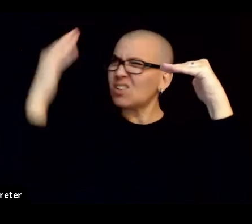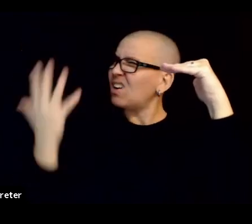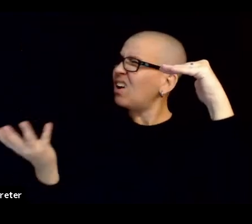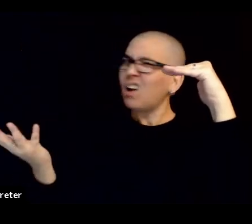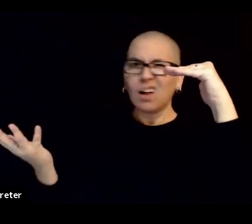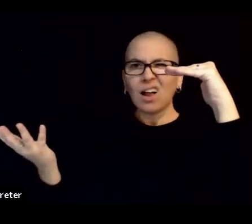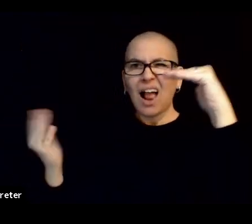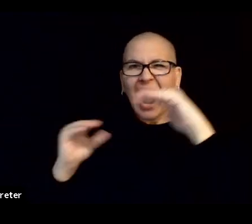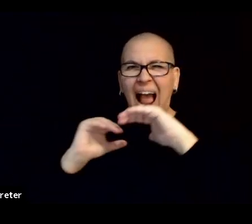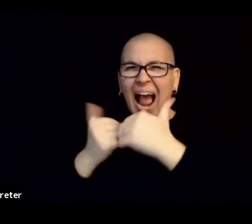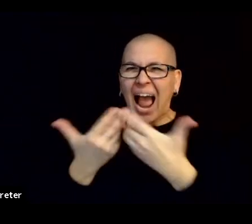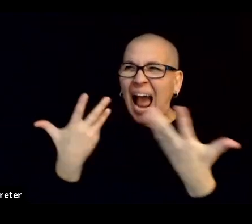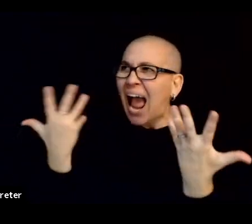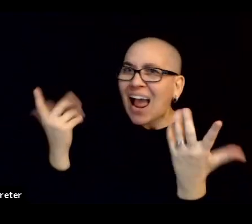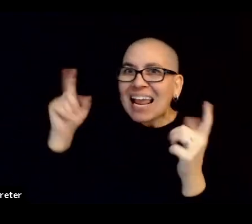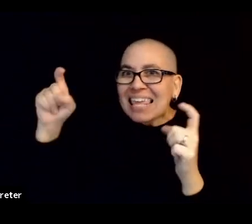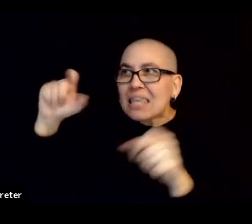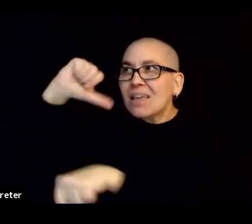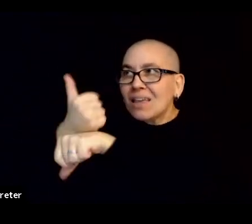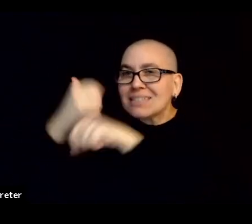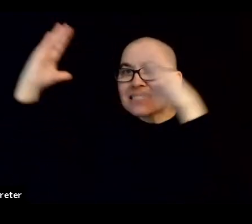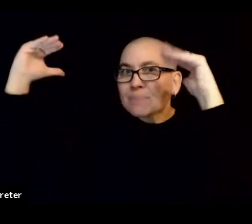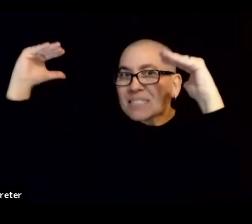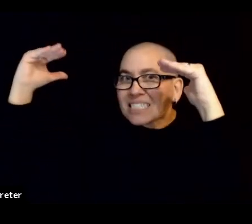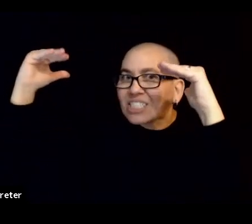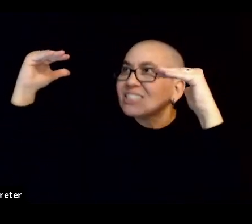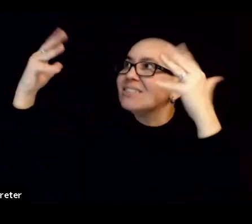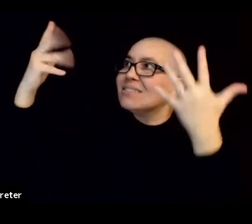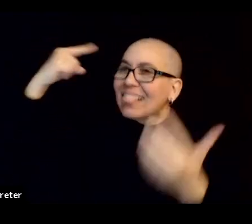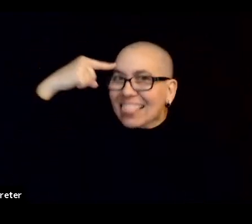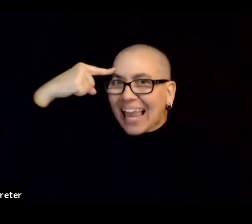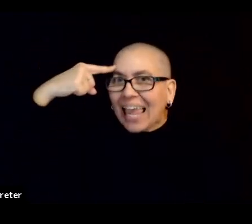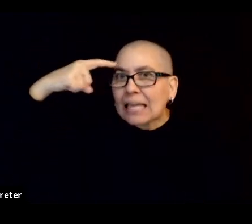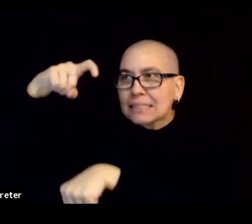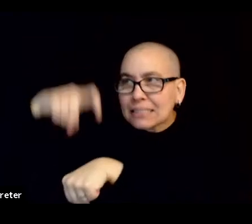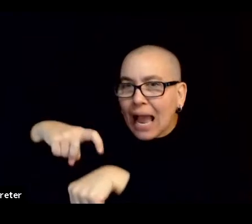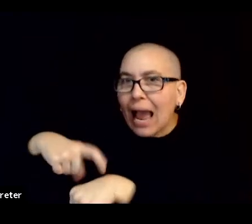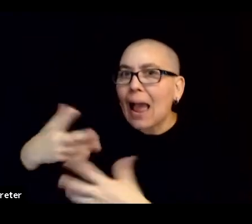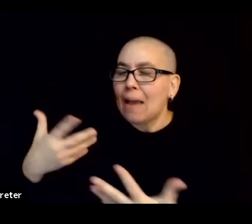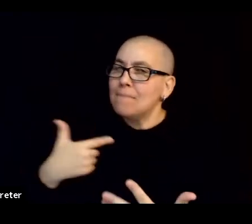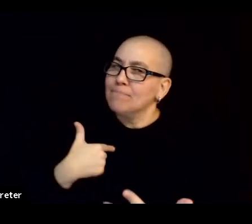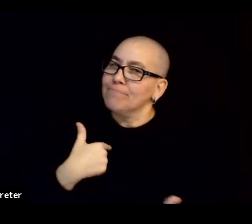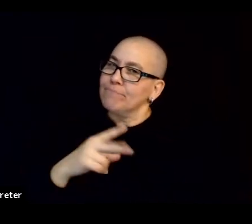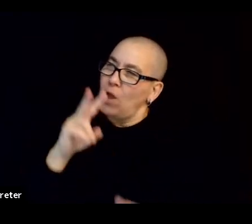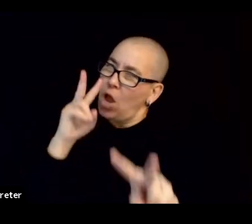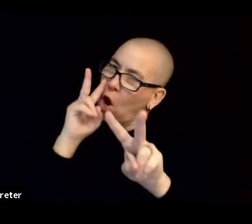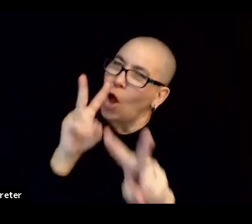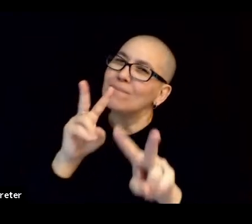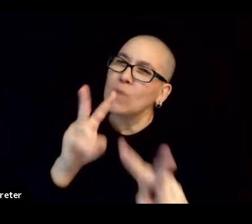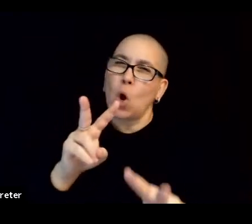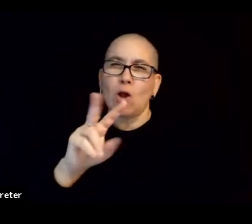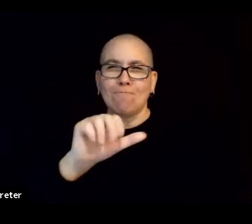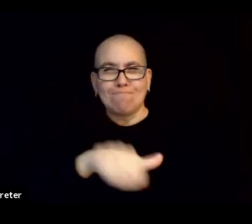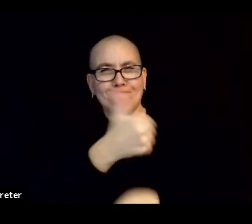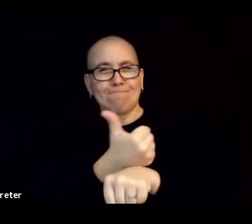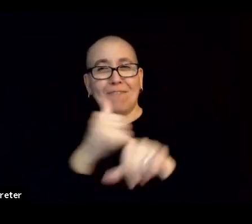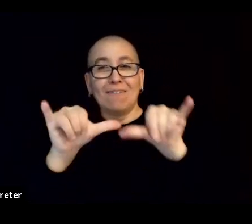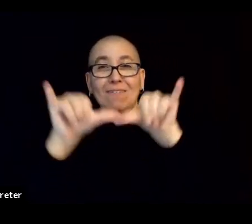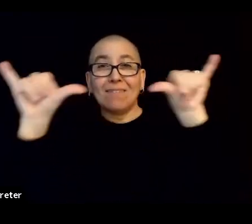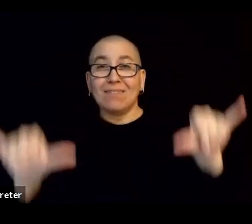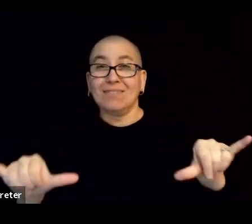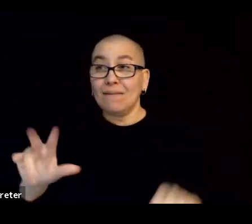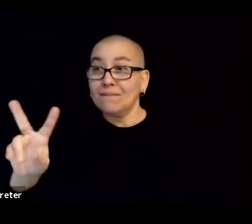for this, is seeing that whole infrastructure, folks like Andrea on here, folks like the VA, Indian Healthcare, and